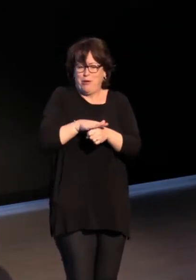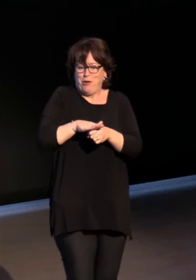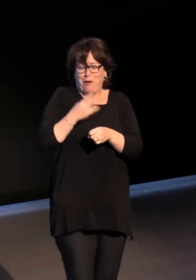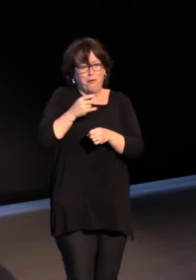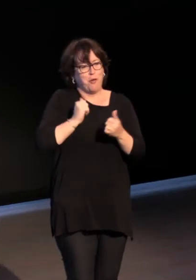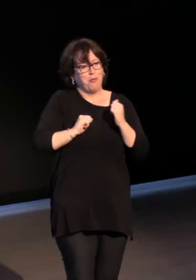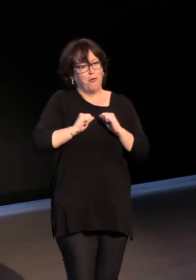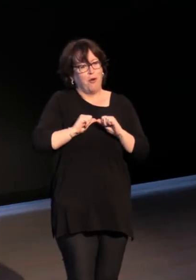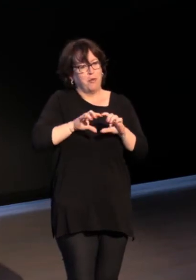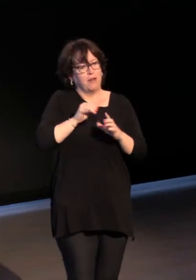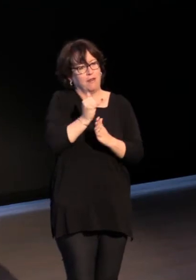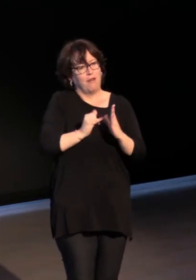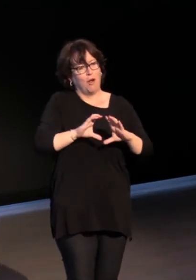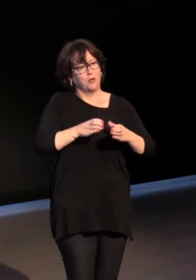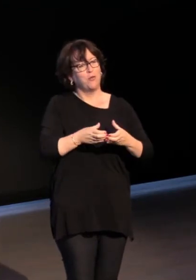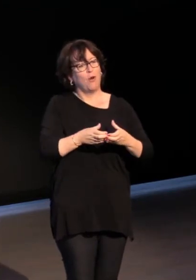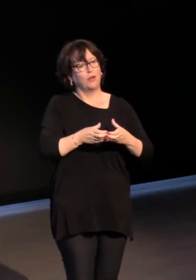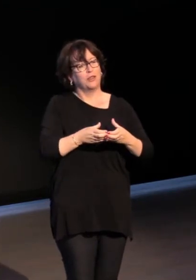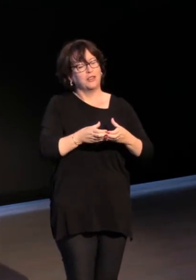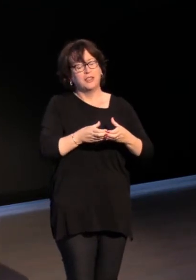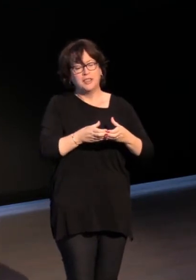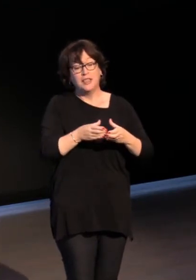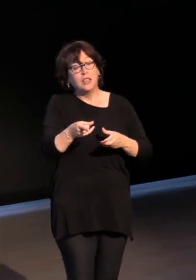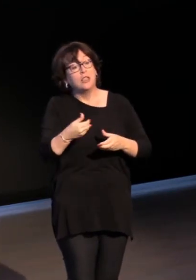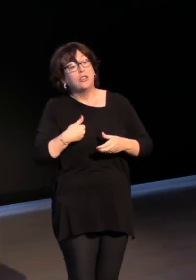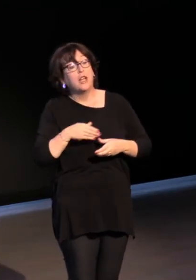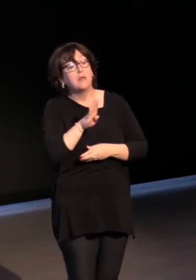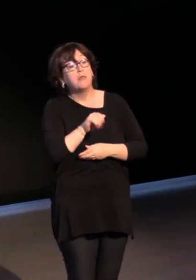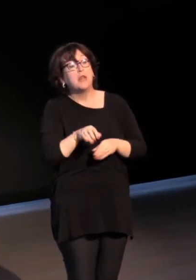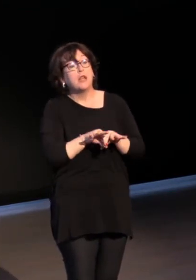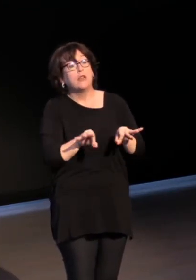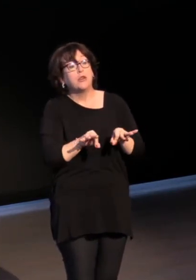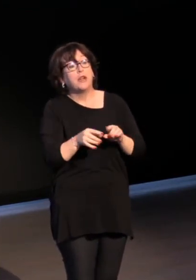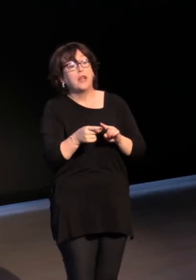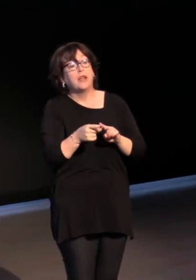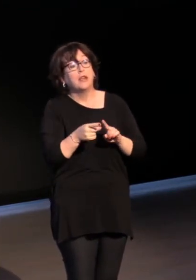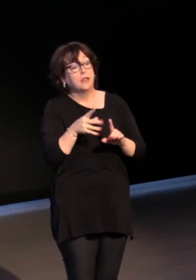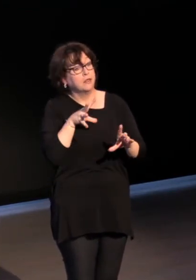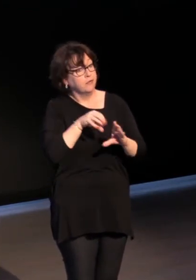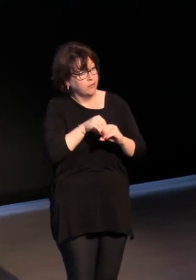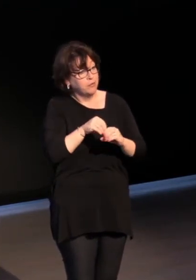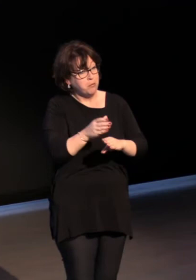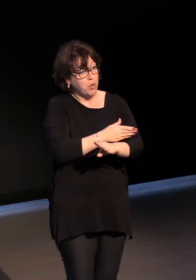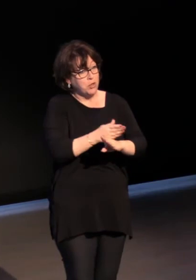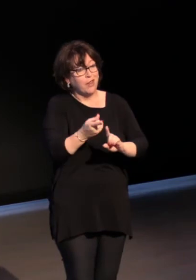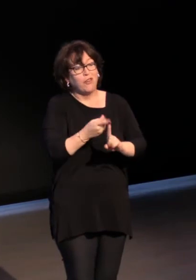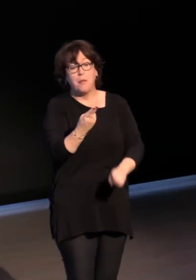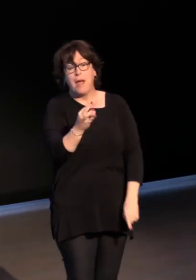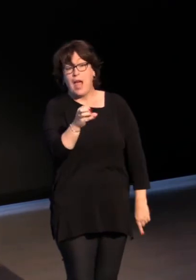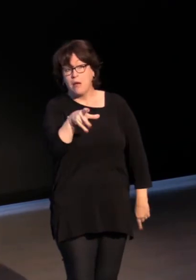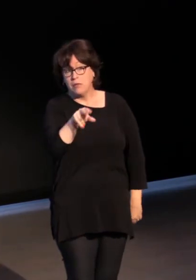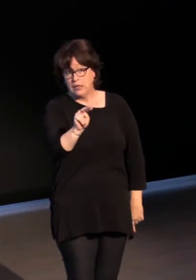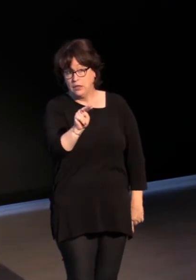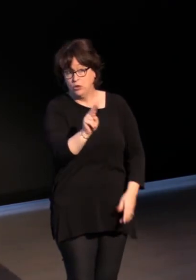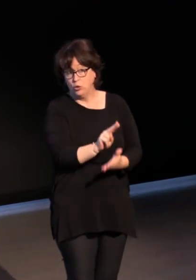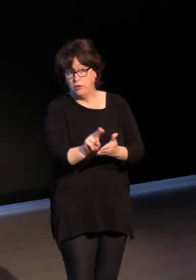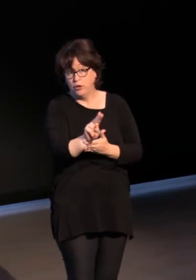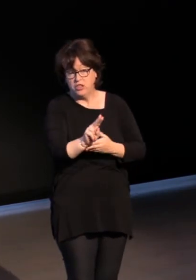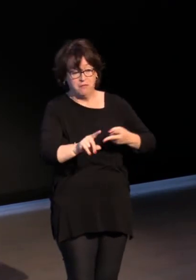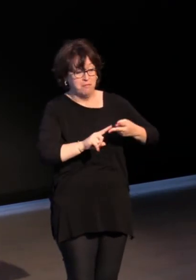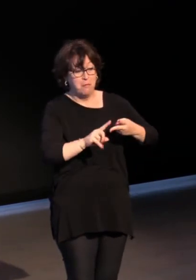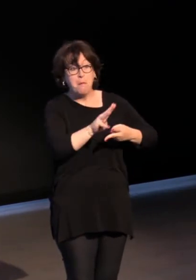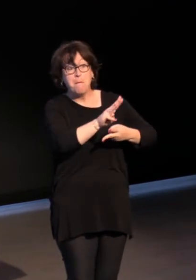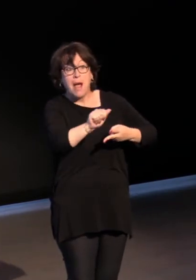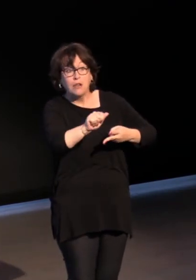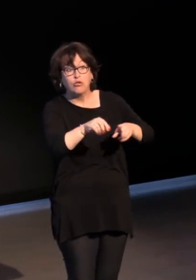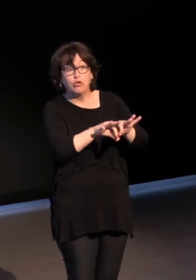arts world. Kaisha holds a bachelor's degree in music from Hampton University, a master's in music business